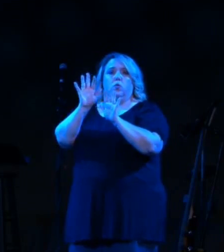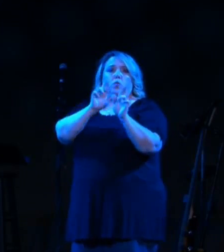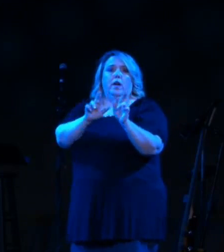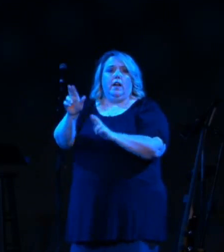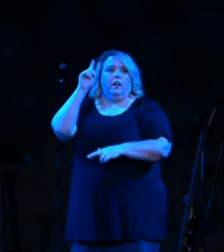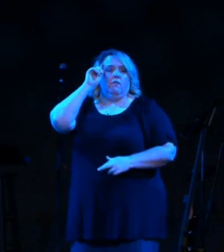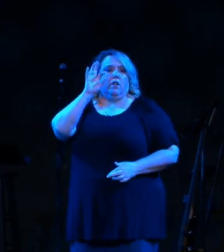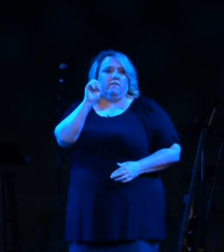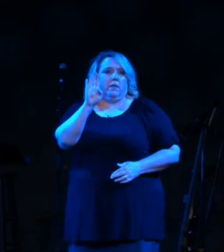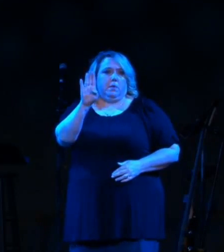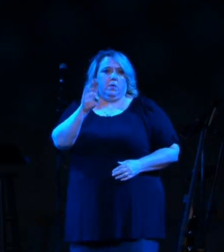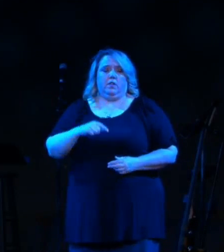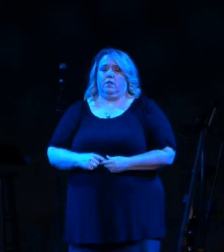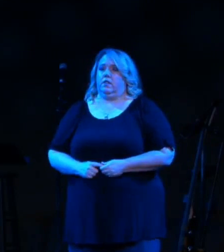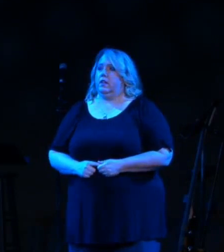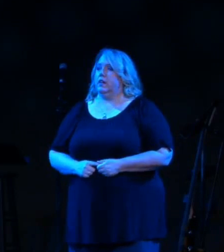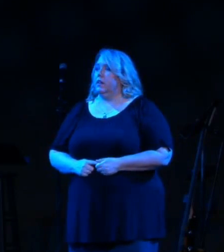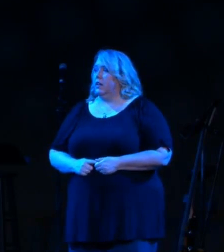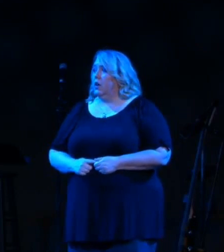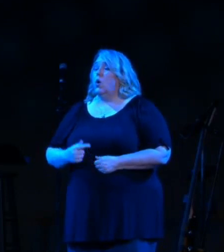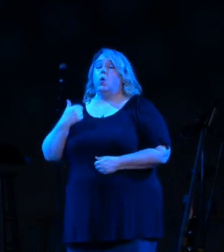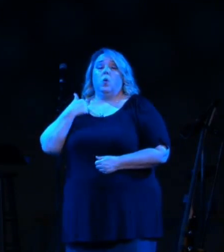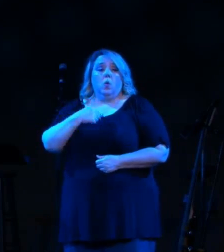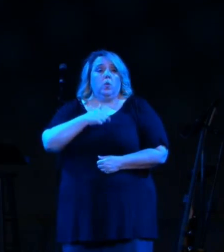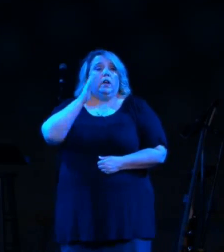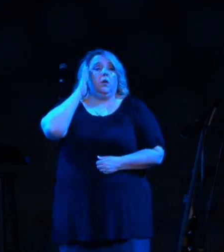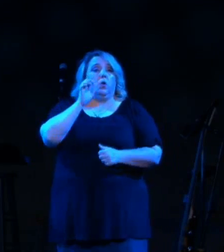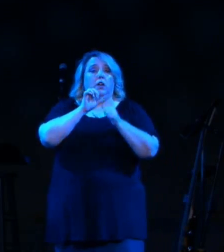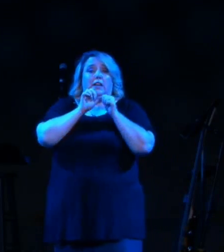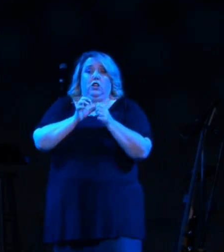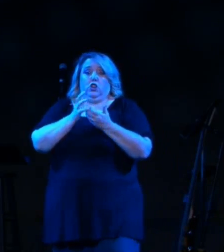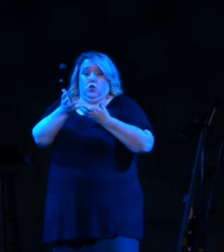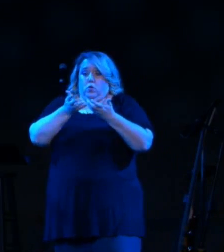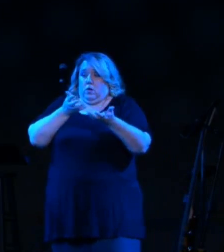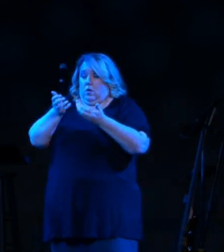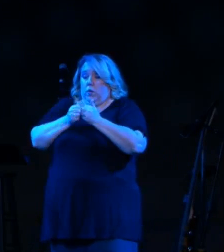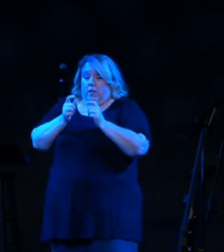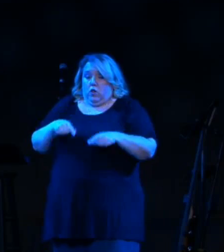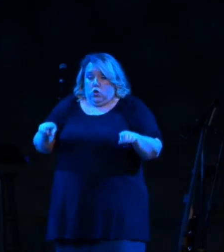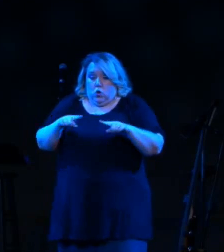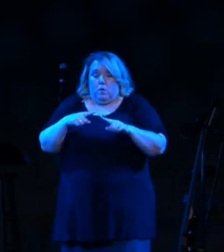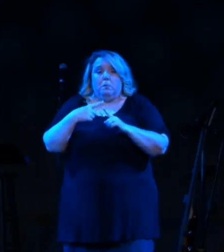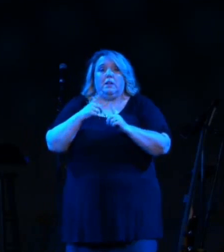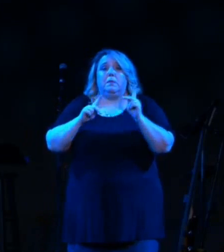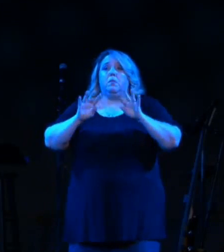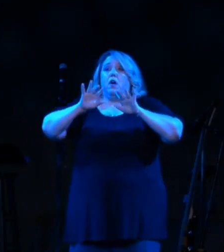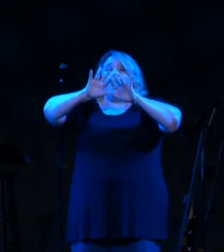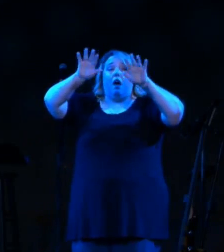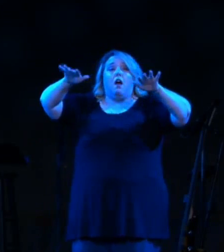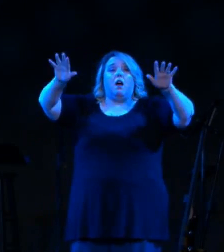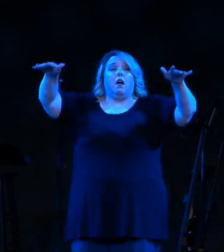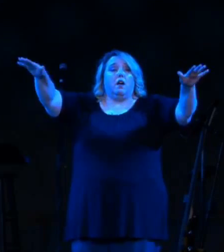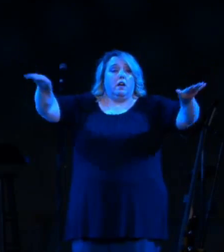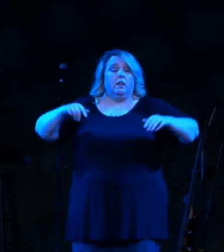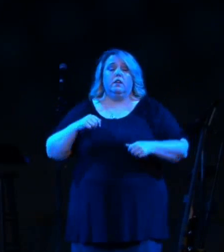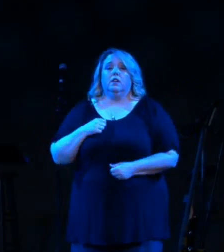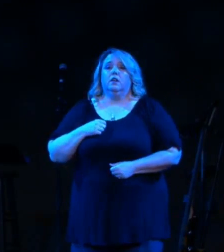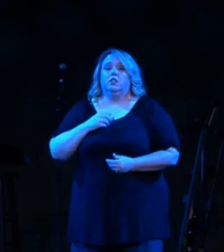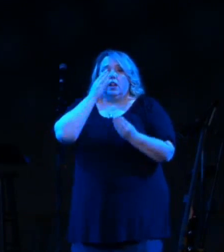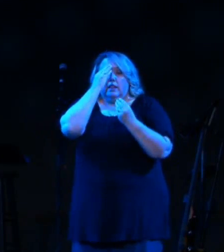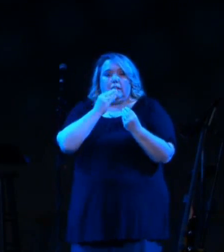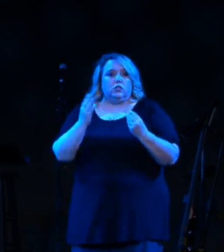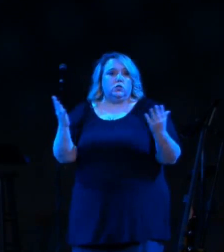will continue to engage with you, all of you here and those outside the walls of our church, to update you,